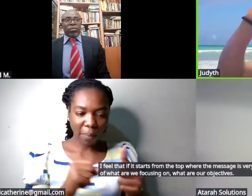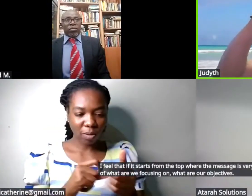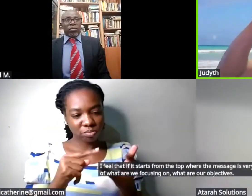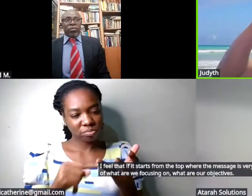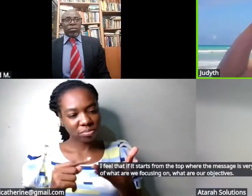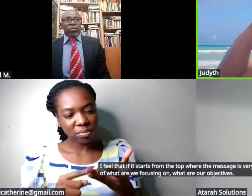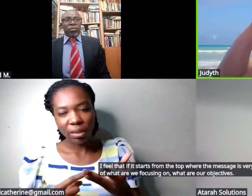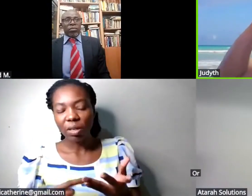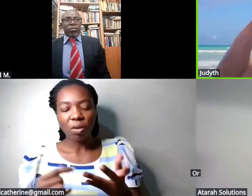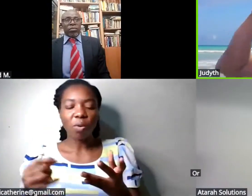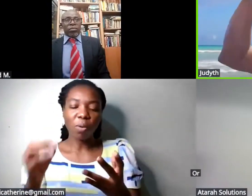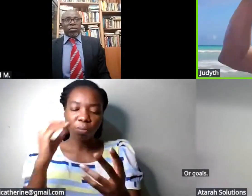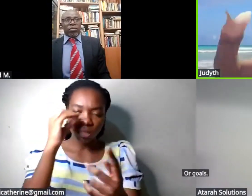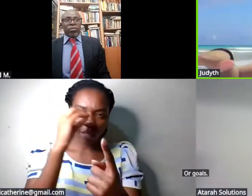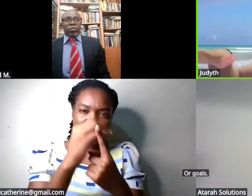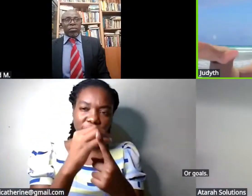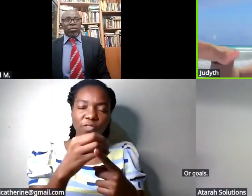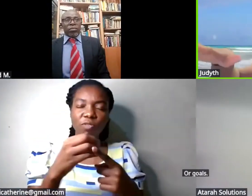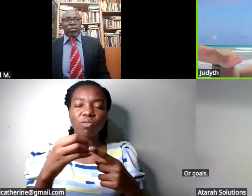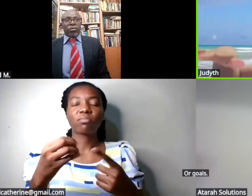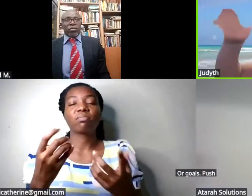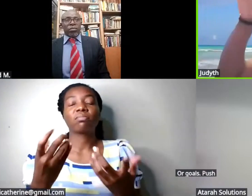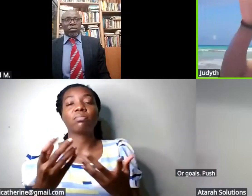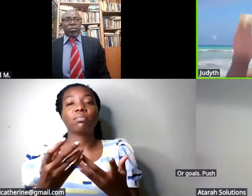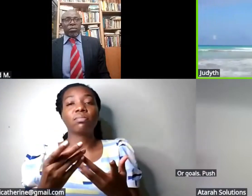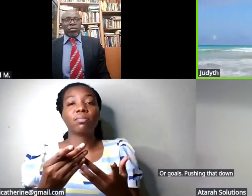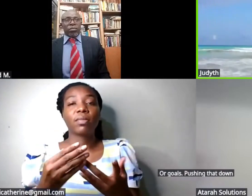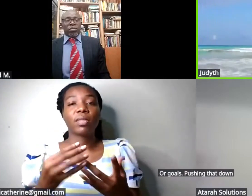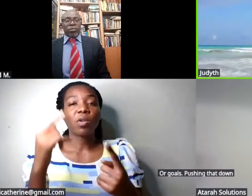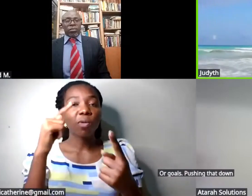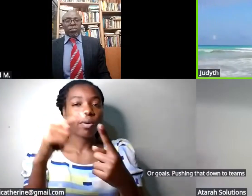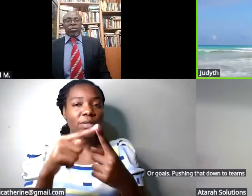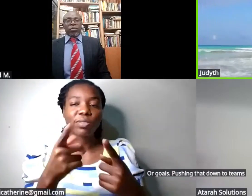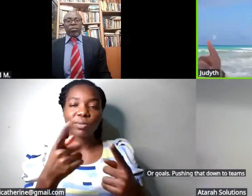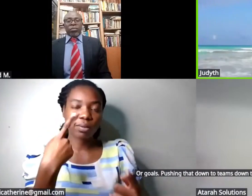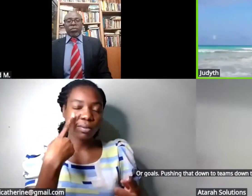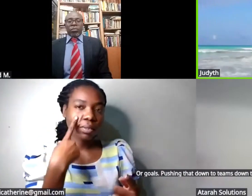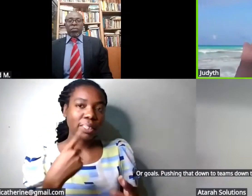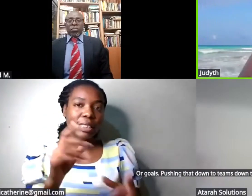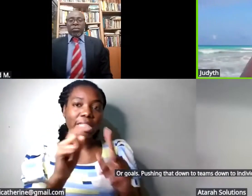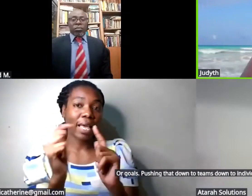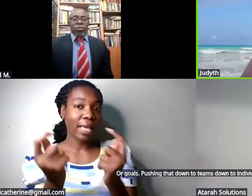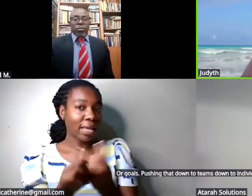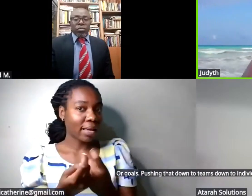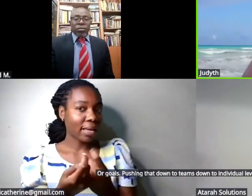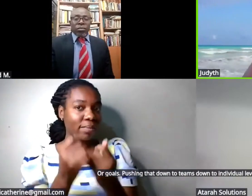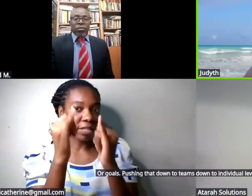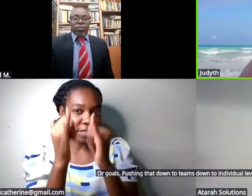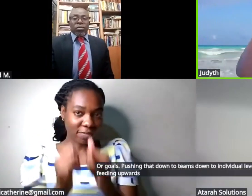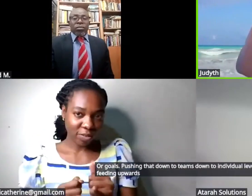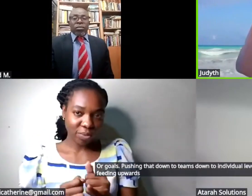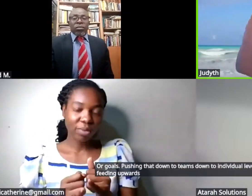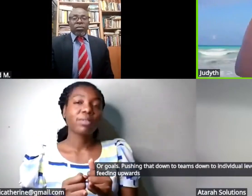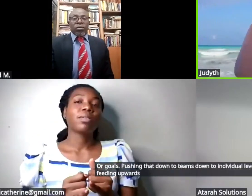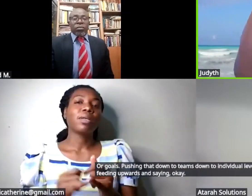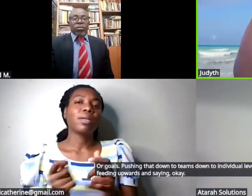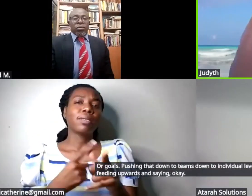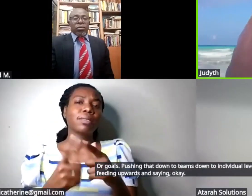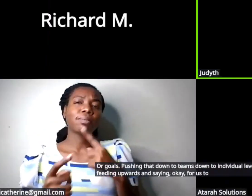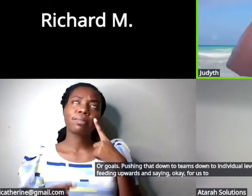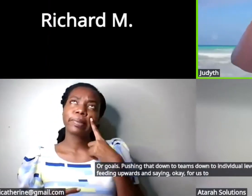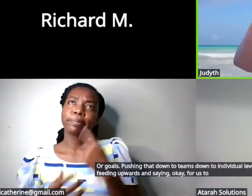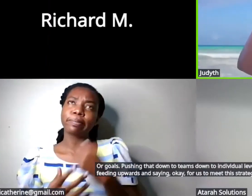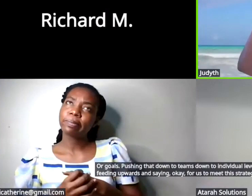goals, pushing that down to teams, down to individual level, and everyone feeding upwards and saying, okay, for us to meet this